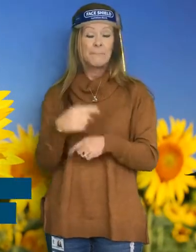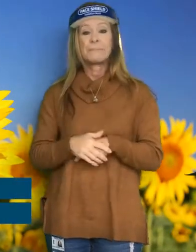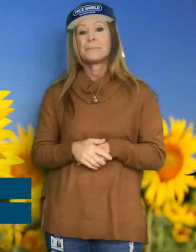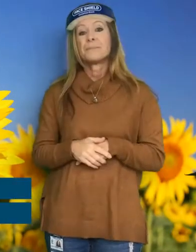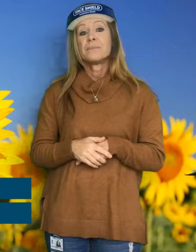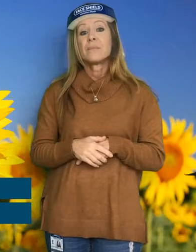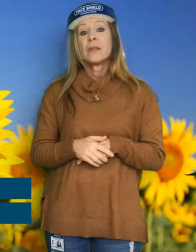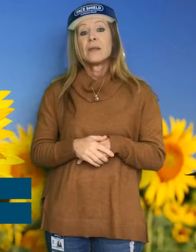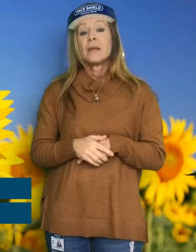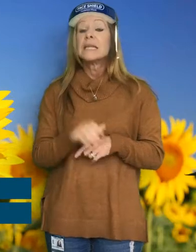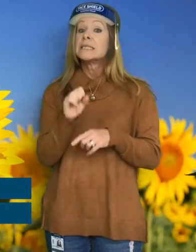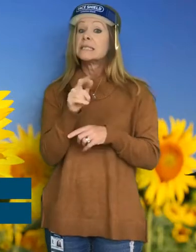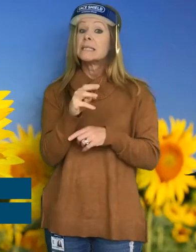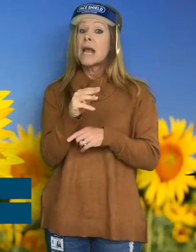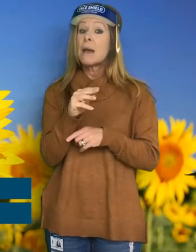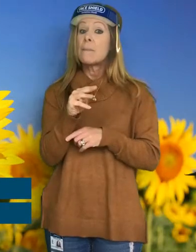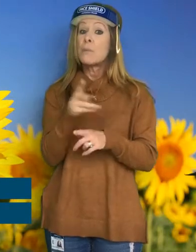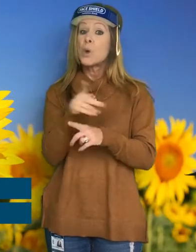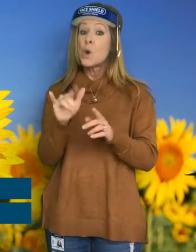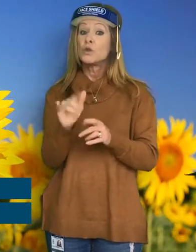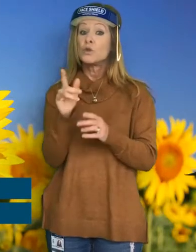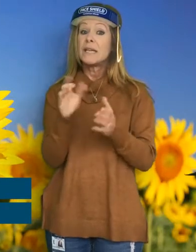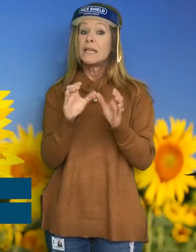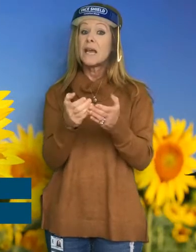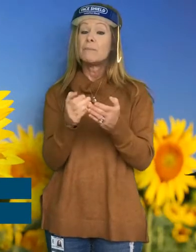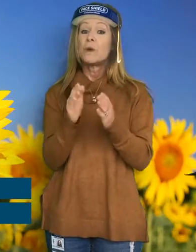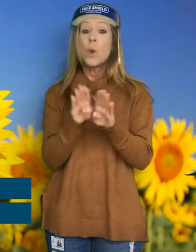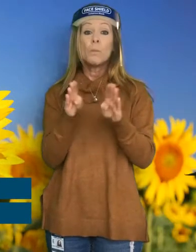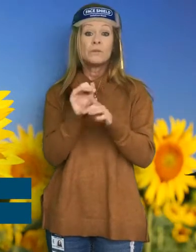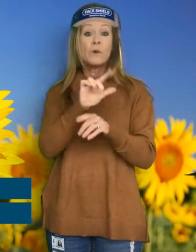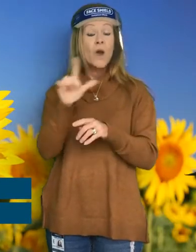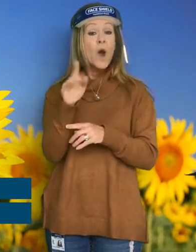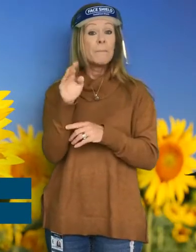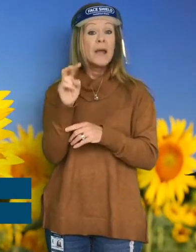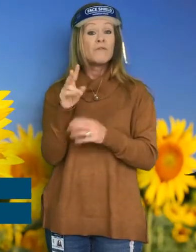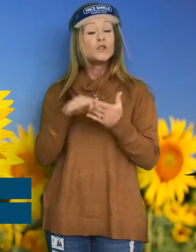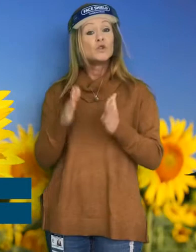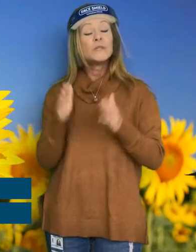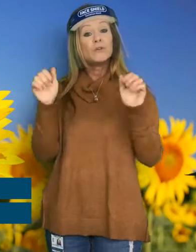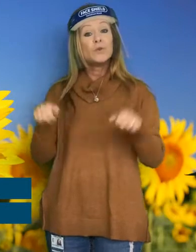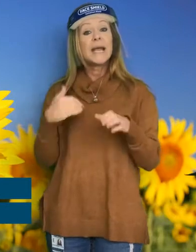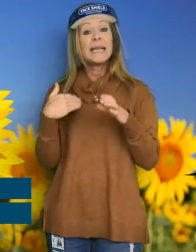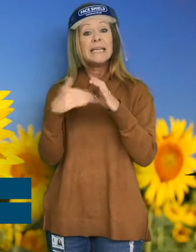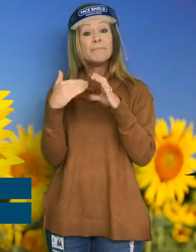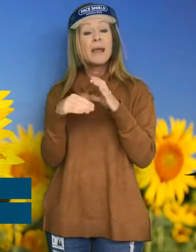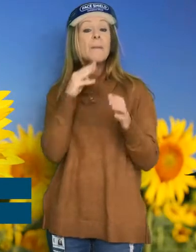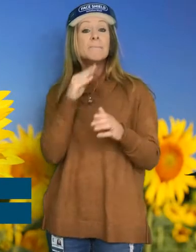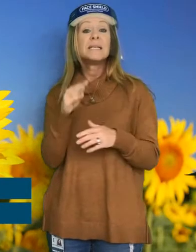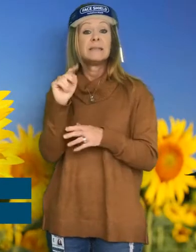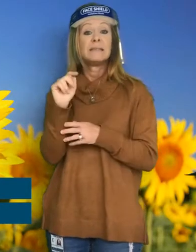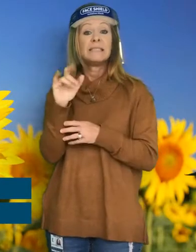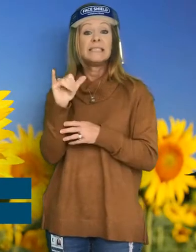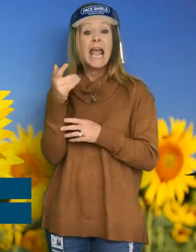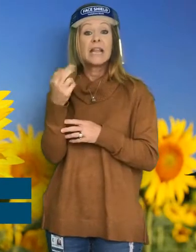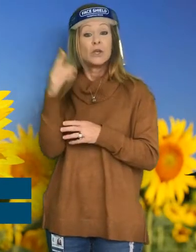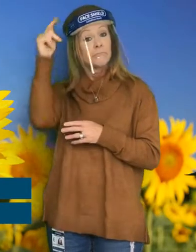Slam Poetry Club is open to all Beveridge students, and you can email Ms. Taylor